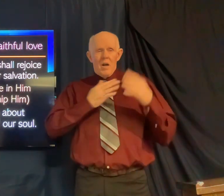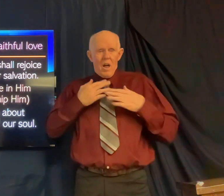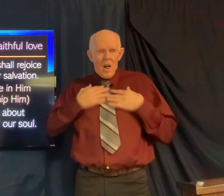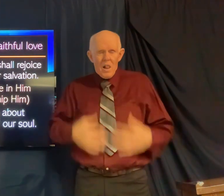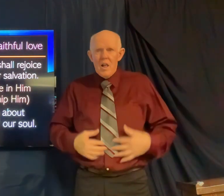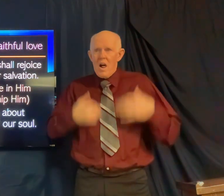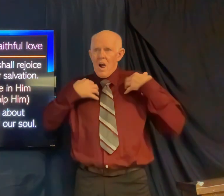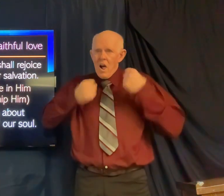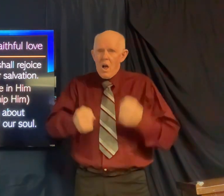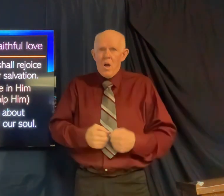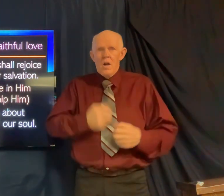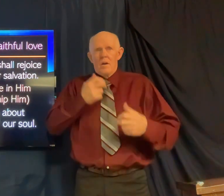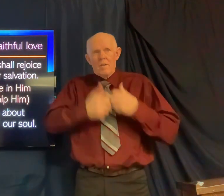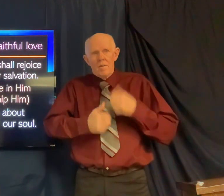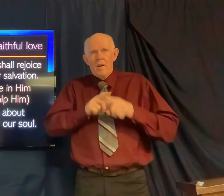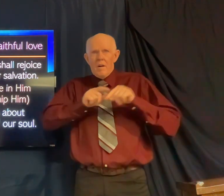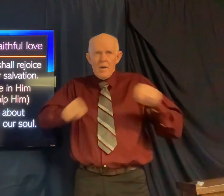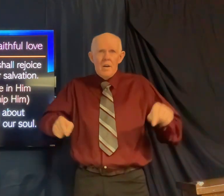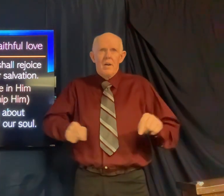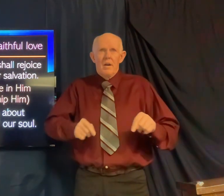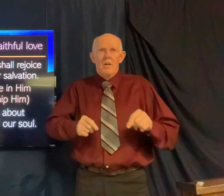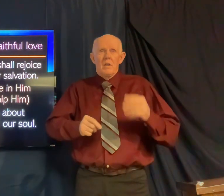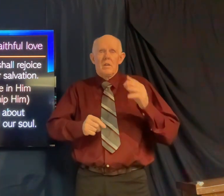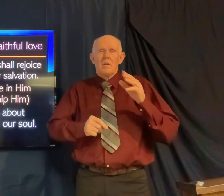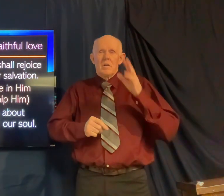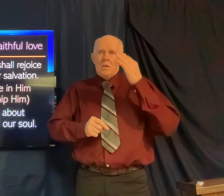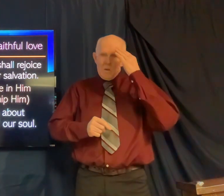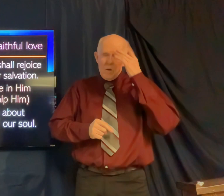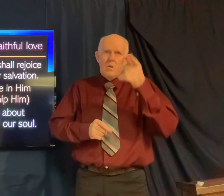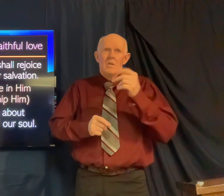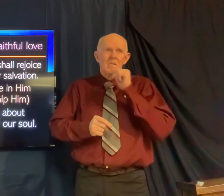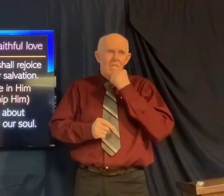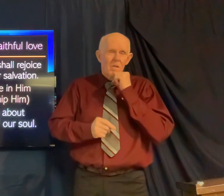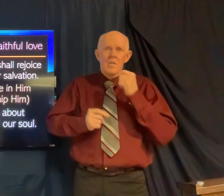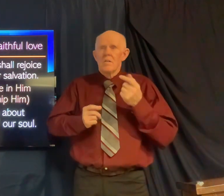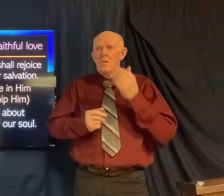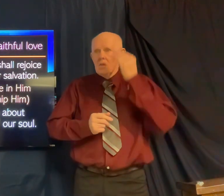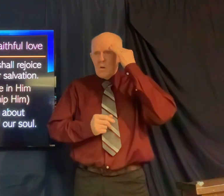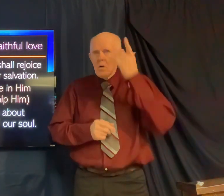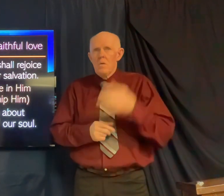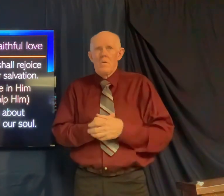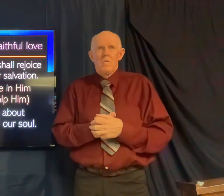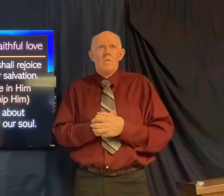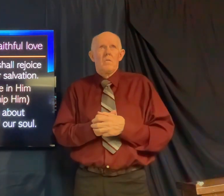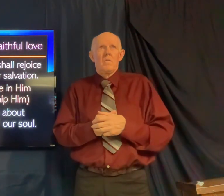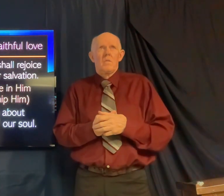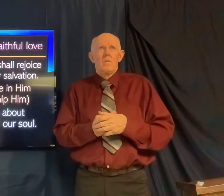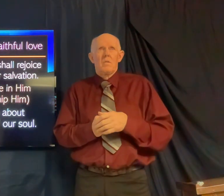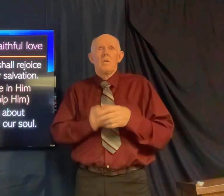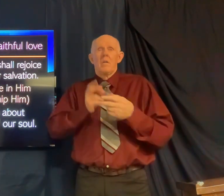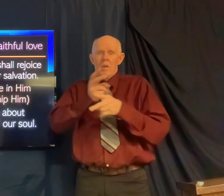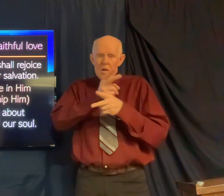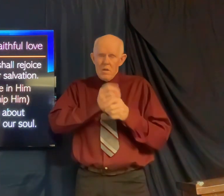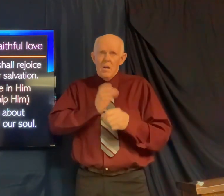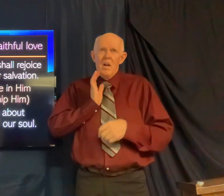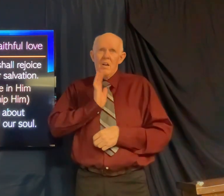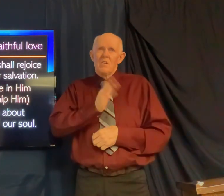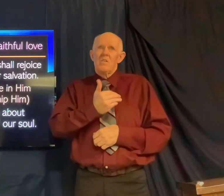know our bodies will have problems, have health problems. We know we will suffer. But he